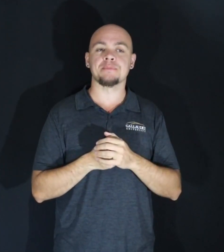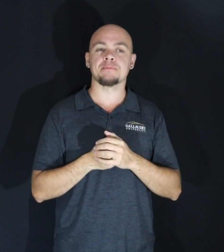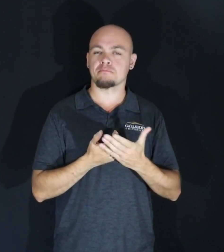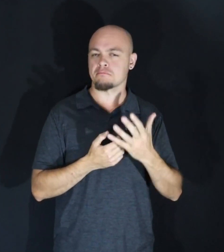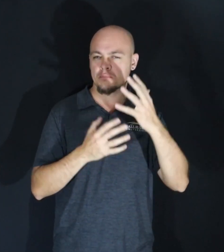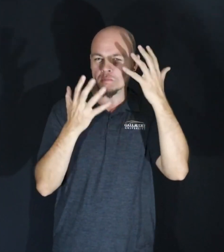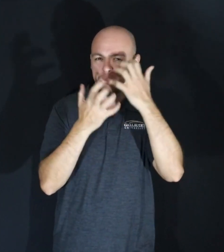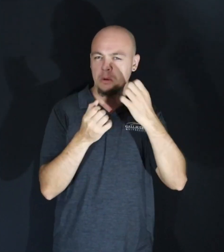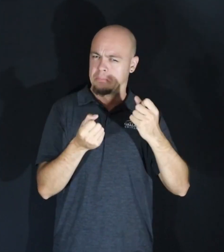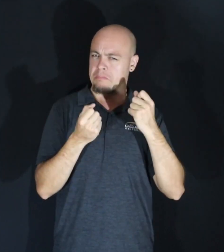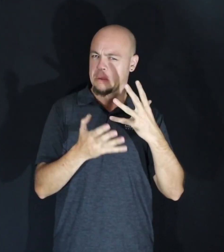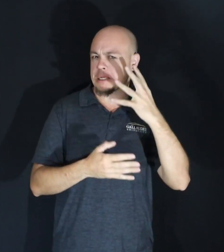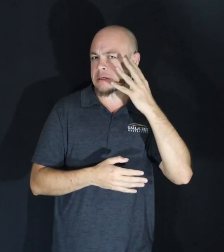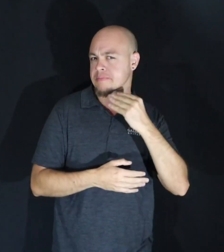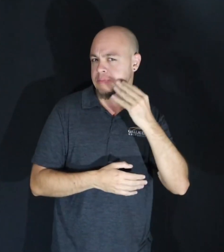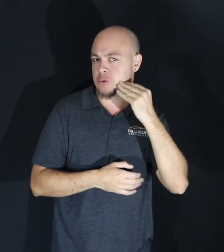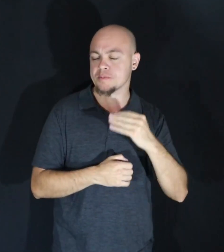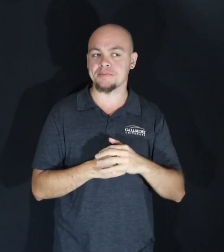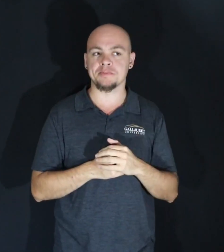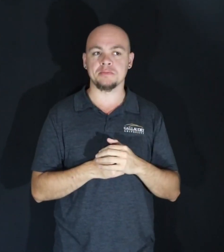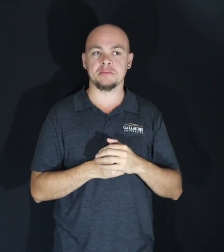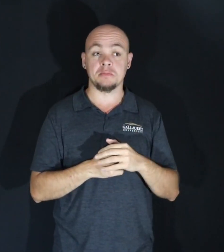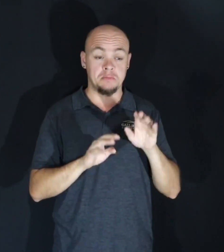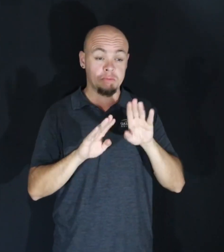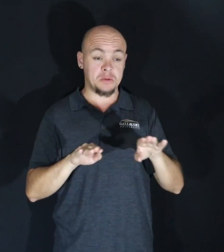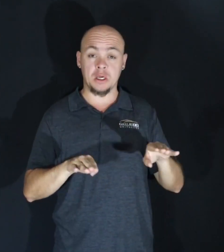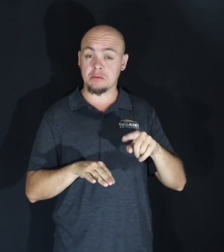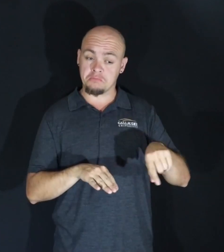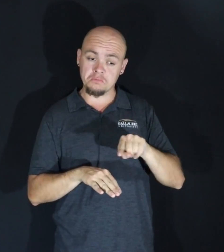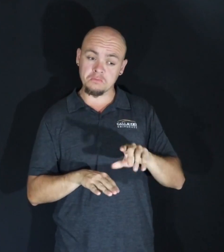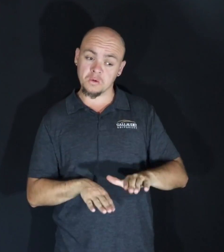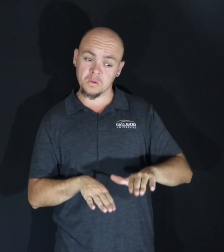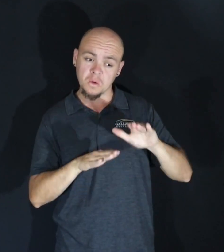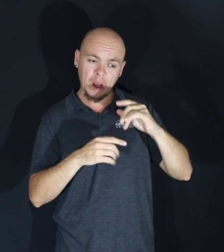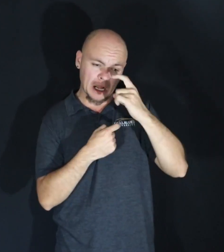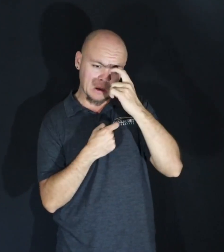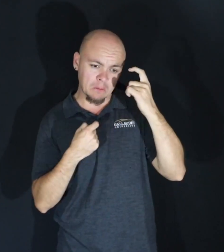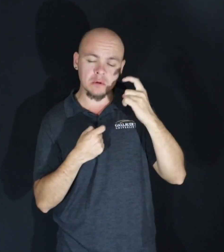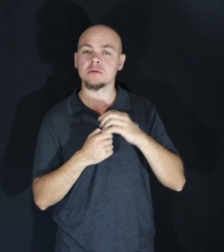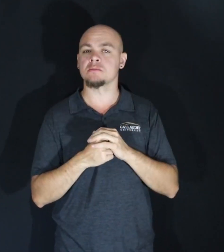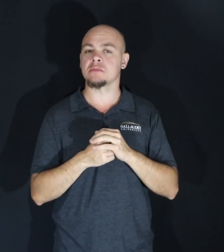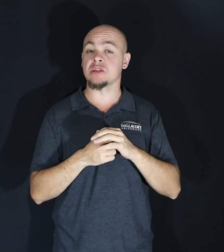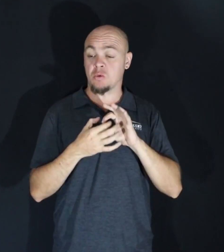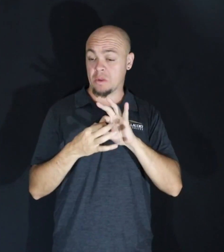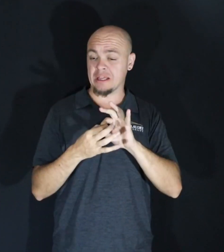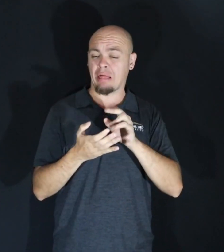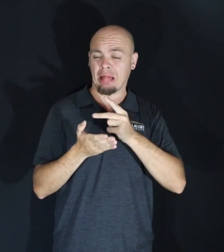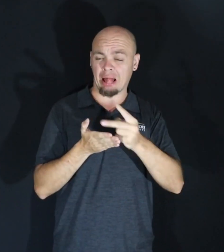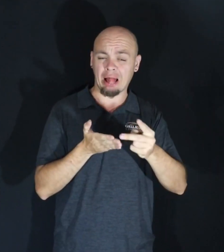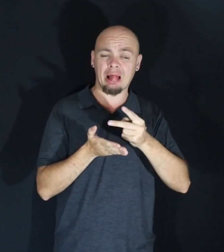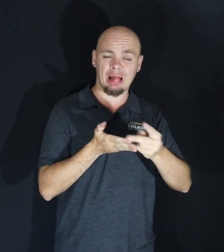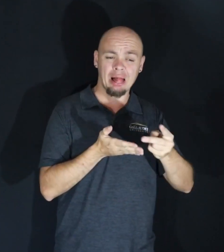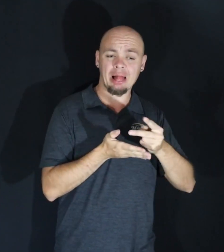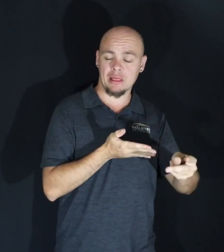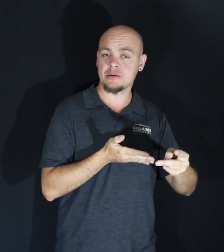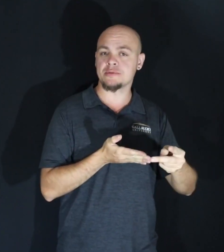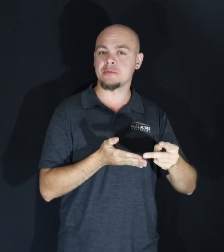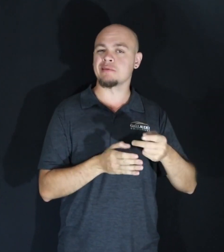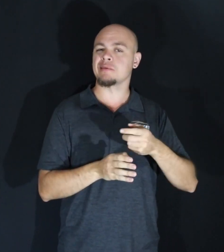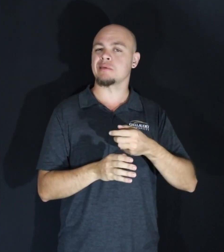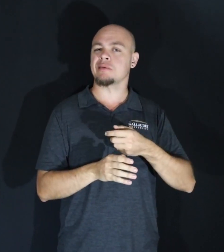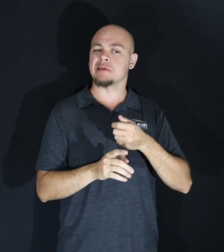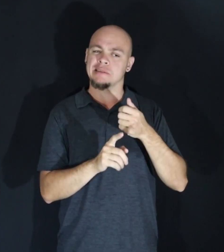experienced darkness. Maybe that's childhood trauma, a series of failed relationships,